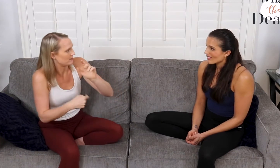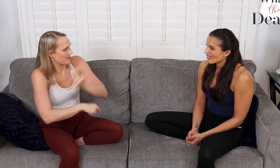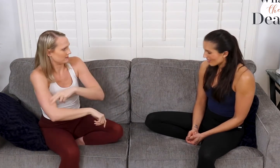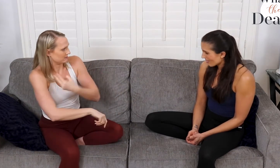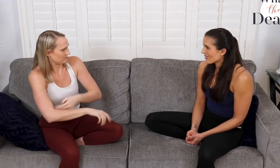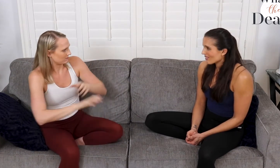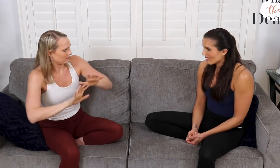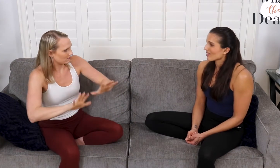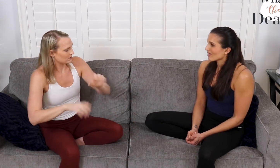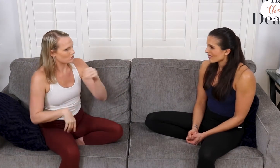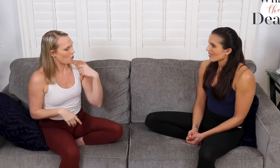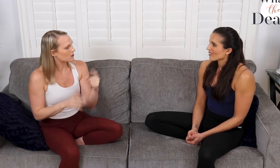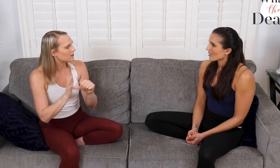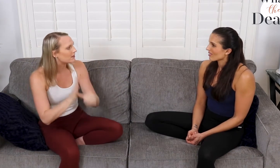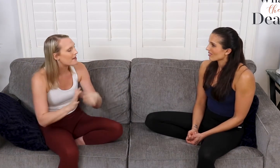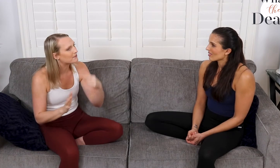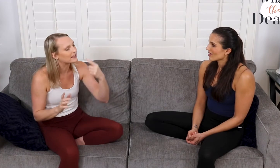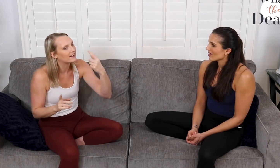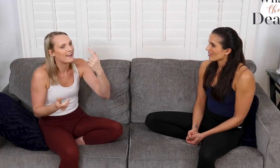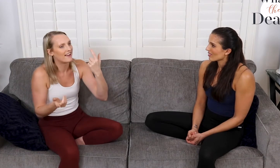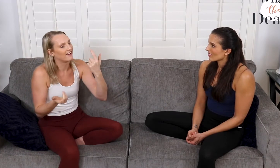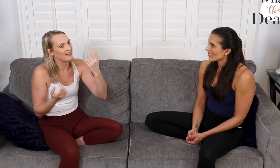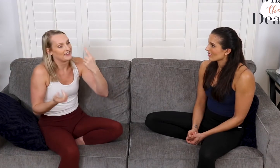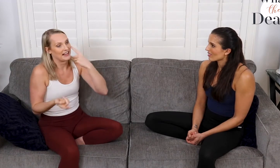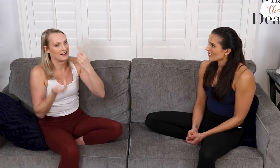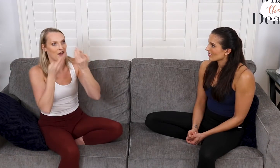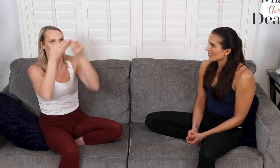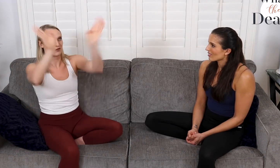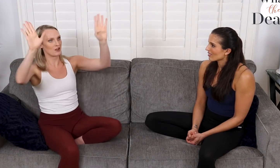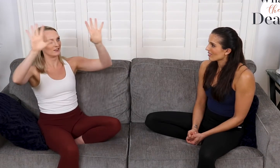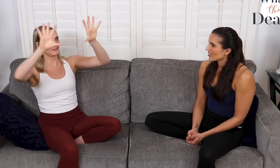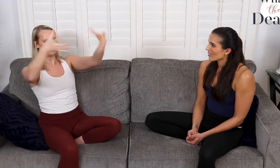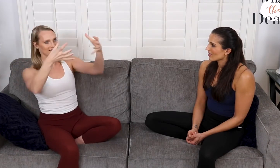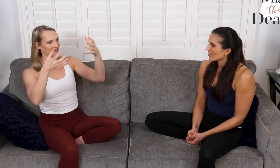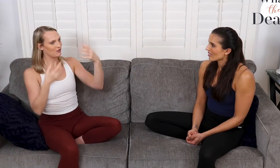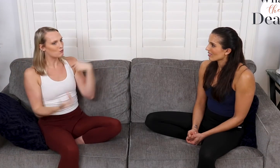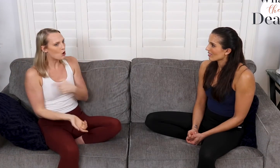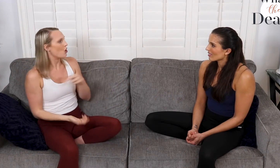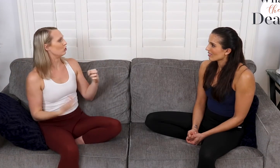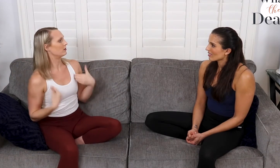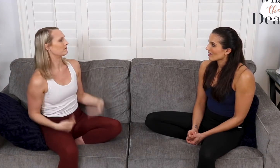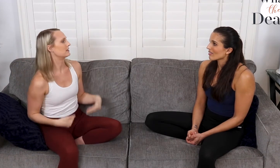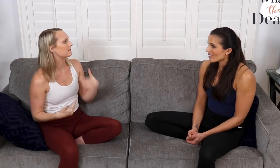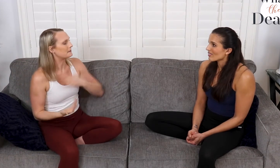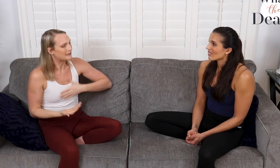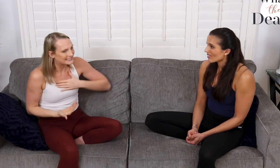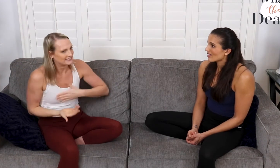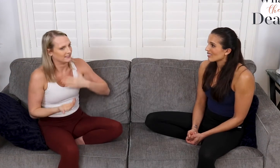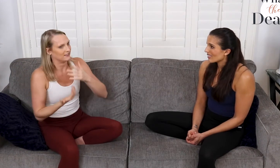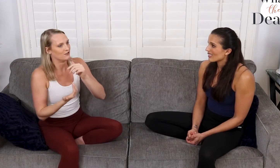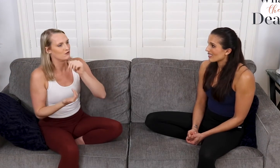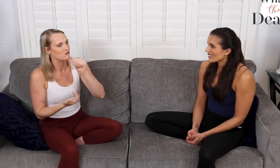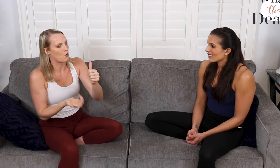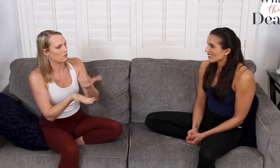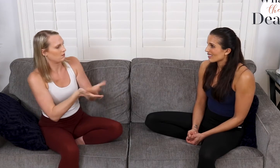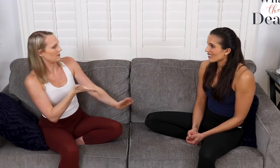come in, they give a medicine, give them a thumbs up, and they're out the door. And so it's just the lighthearted, brave conversations are not